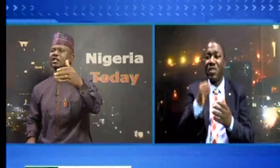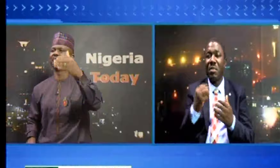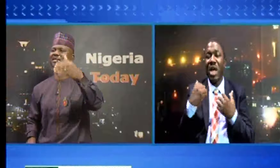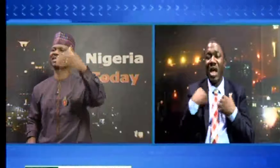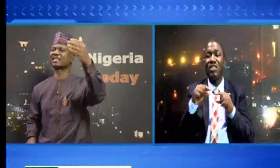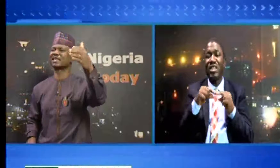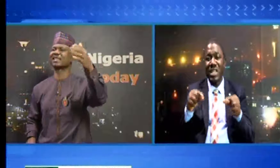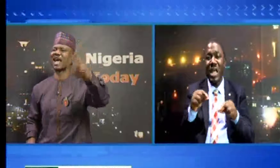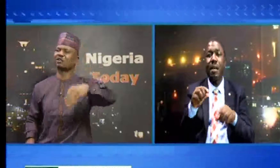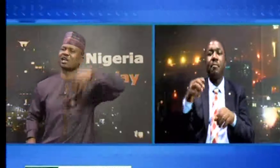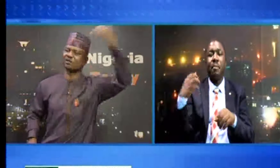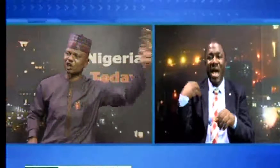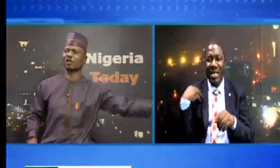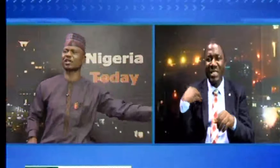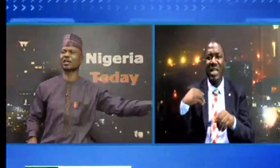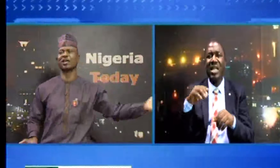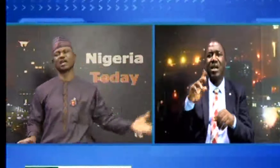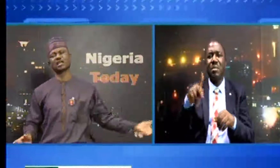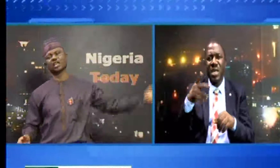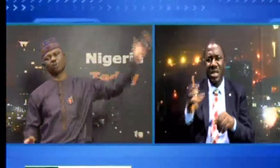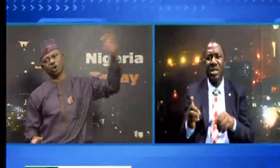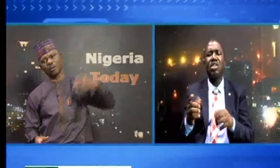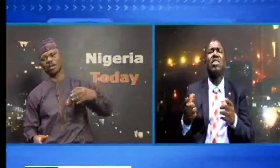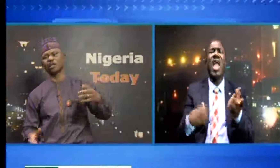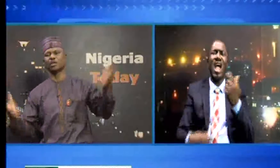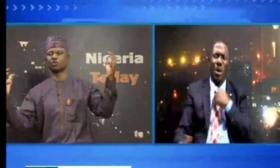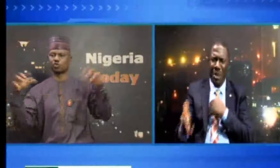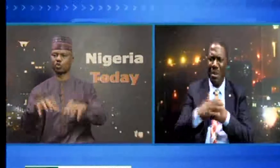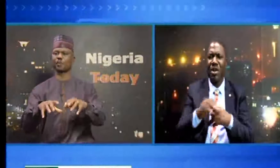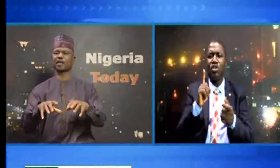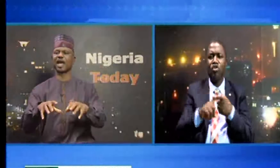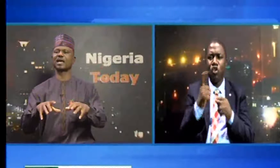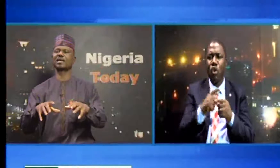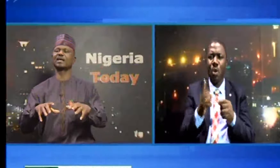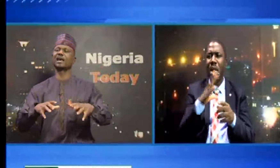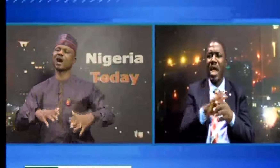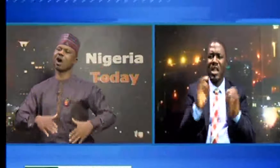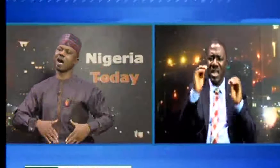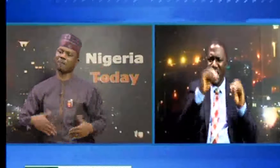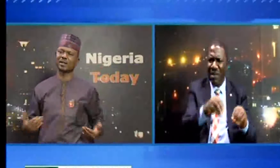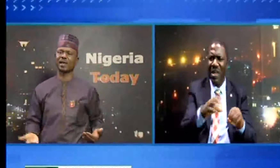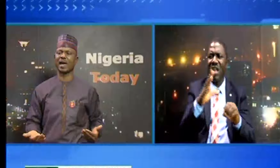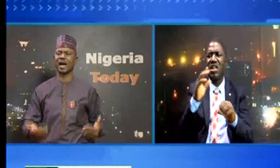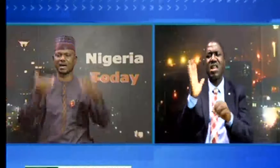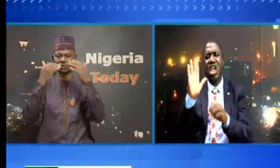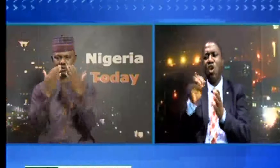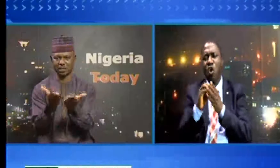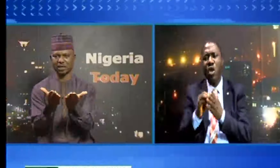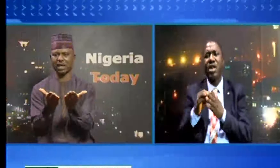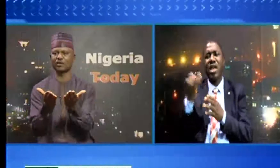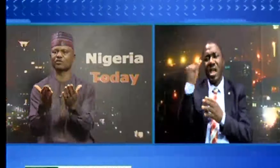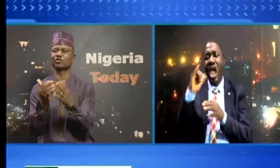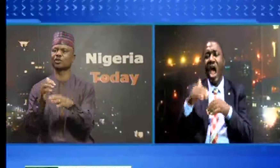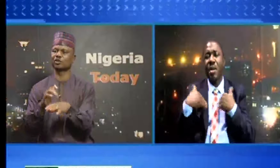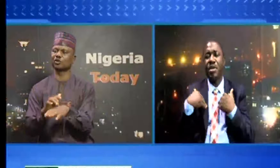degrees, master's degrees outside of the country, and they keep coming in to troop in their ideas, how happy they are to see that